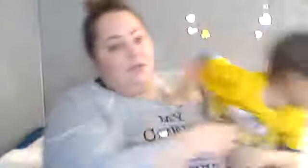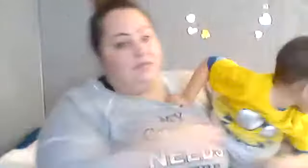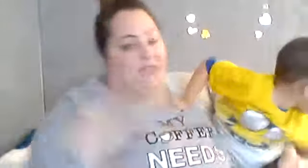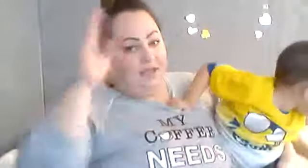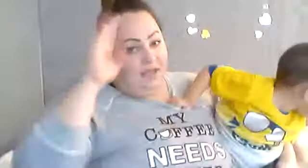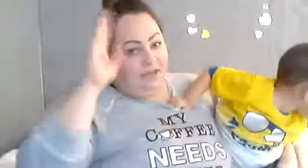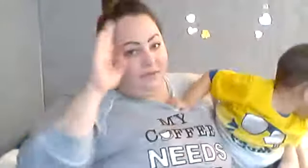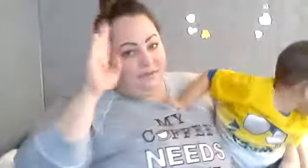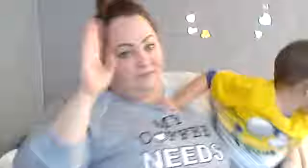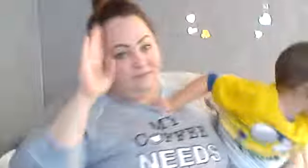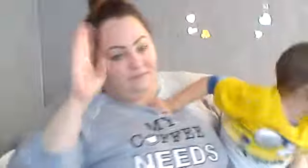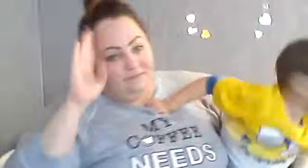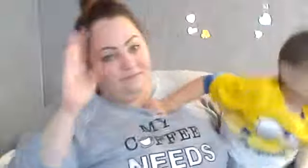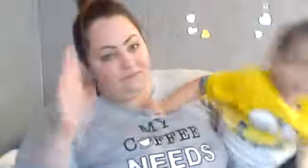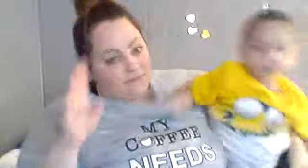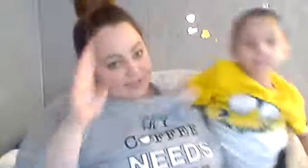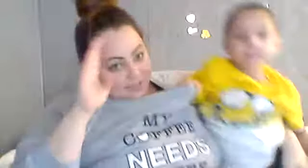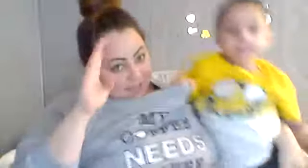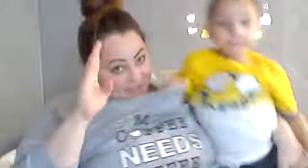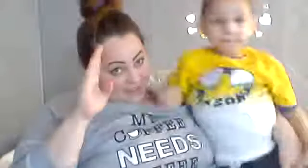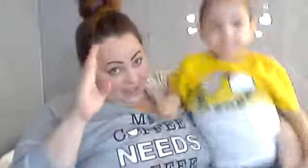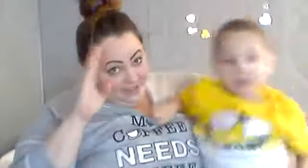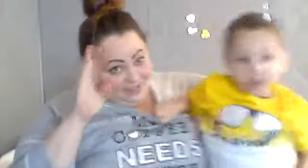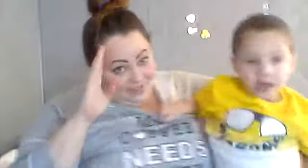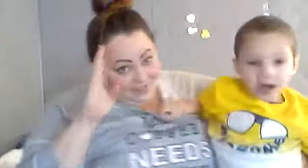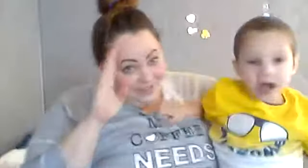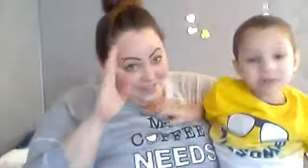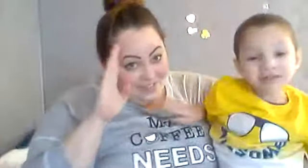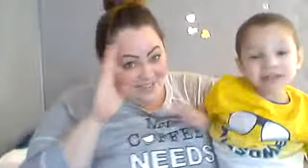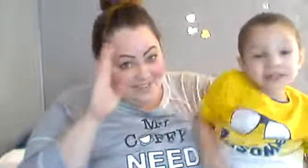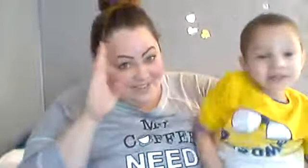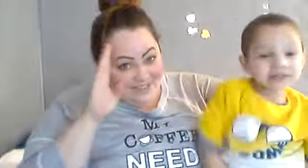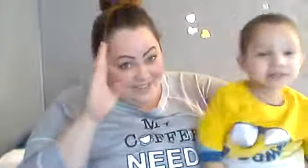Say hello. Say hello. Hello.